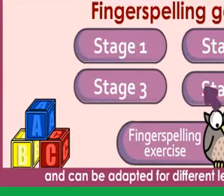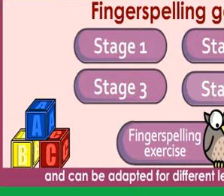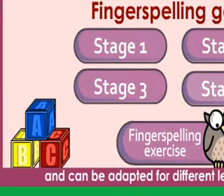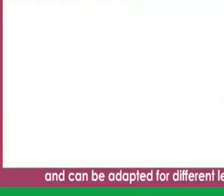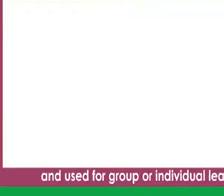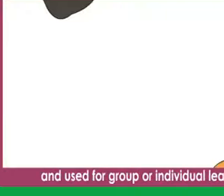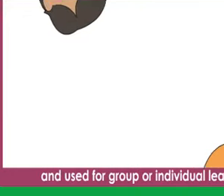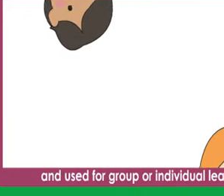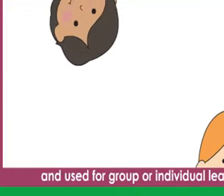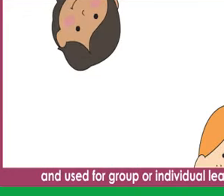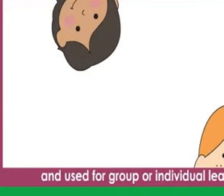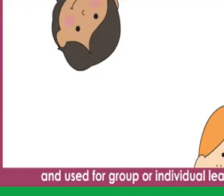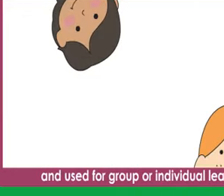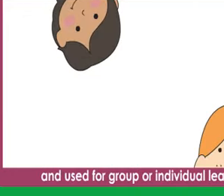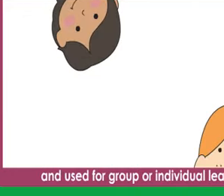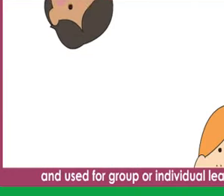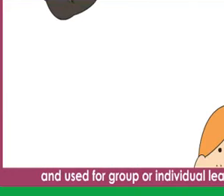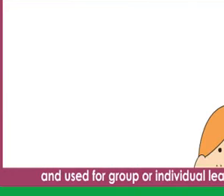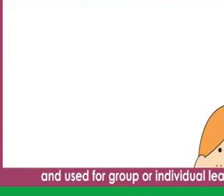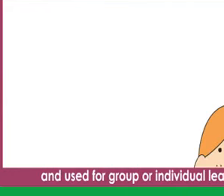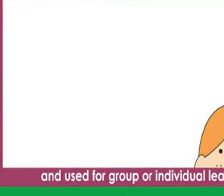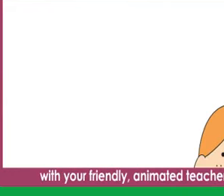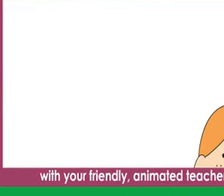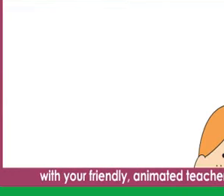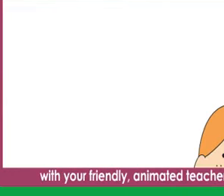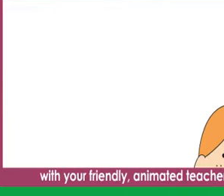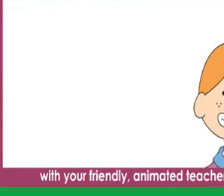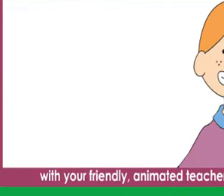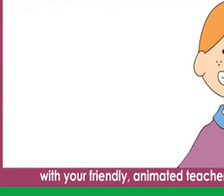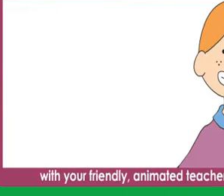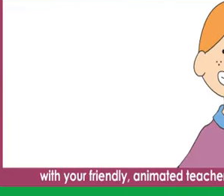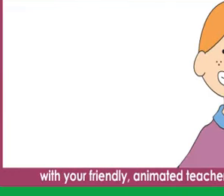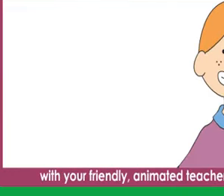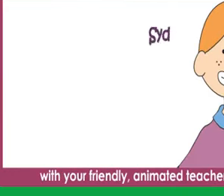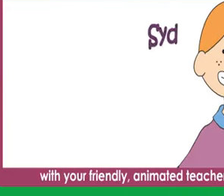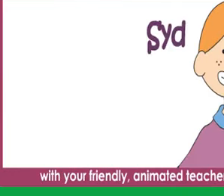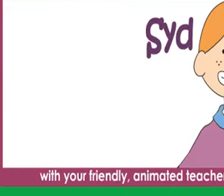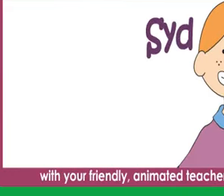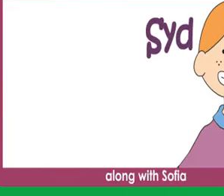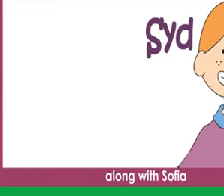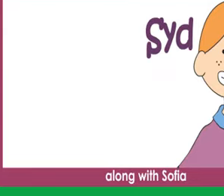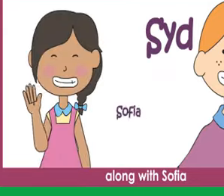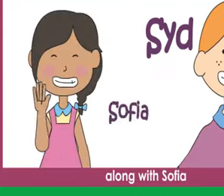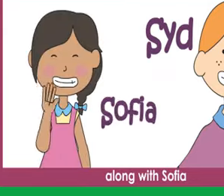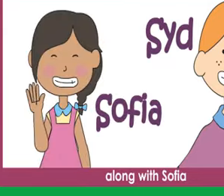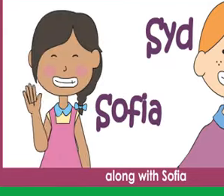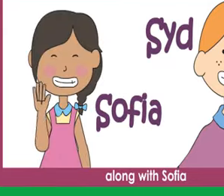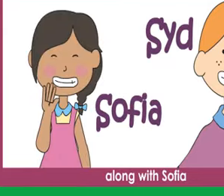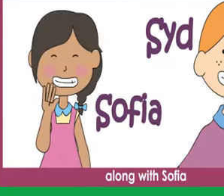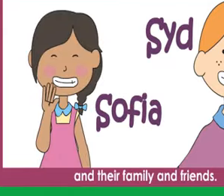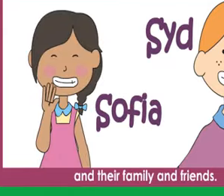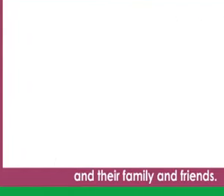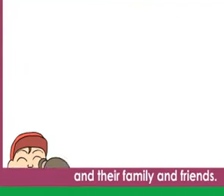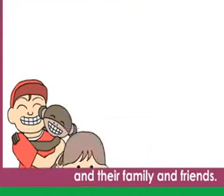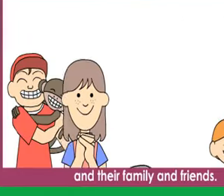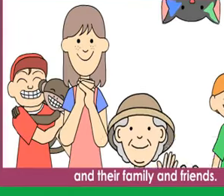and used for group or individual learning with your friendly animated teacher Sid along with Sophia and their family and